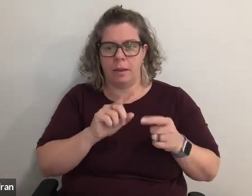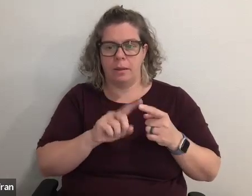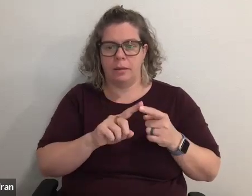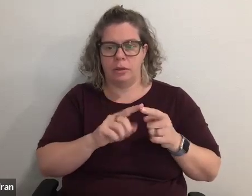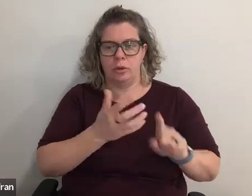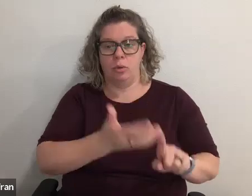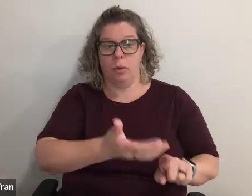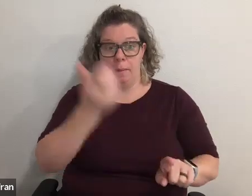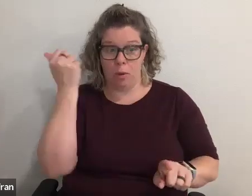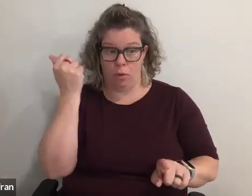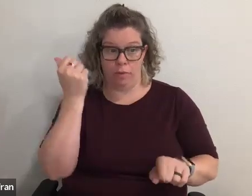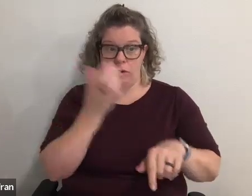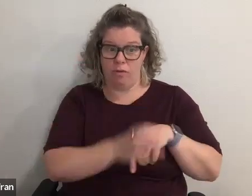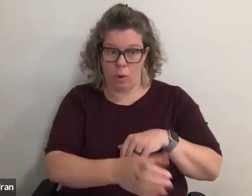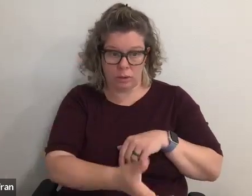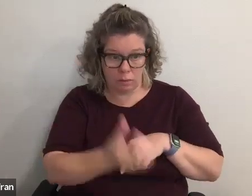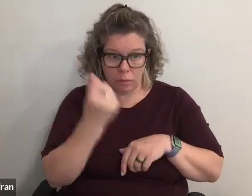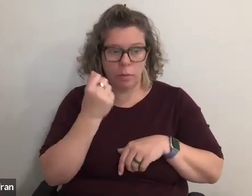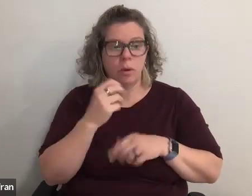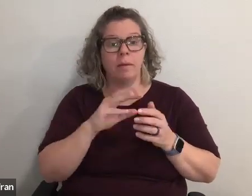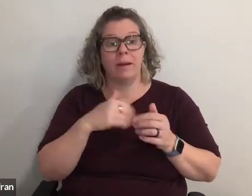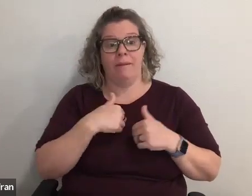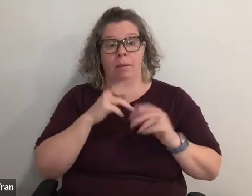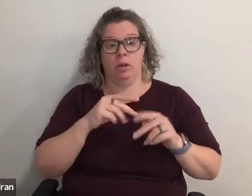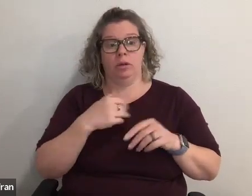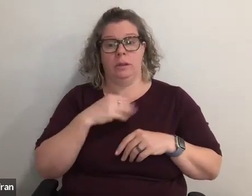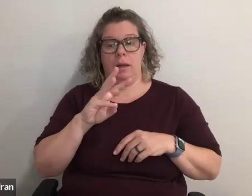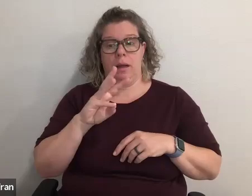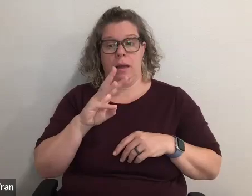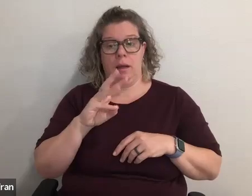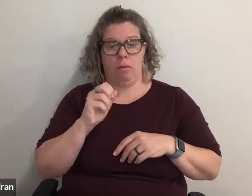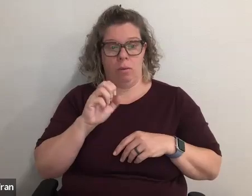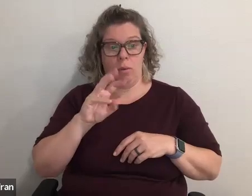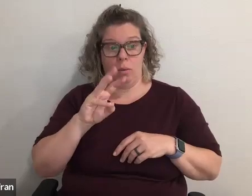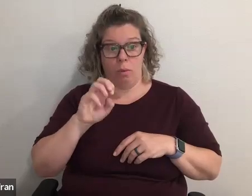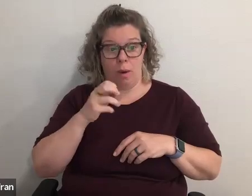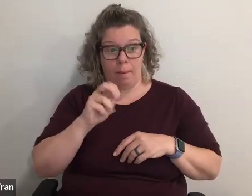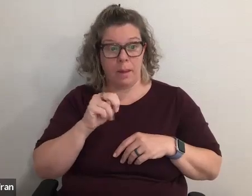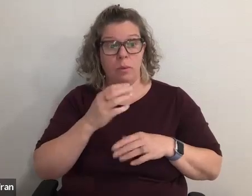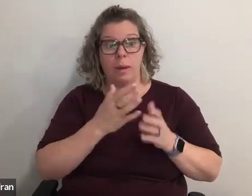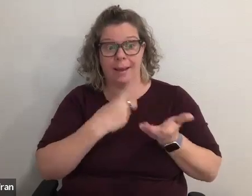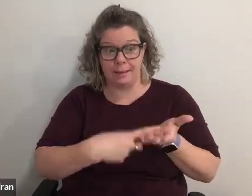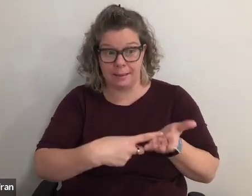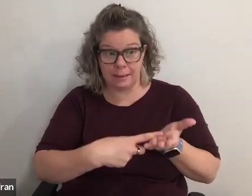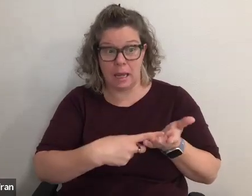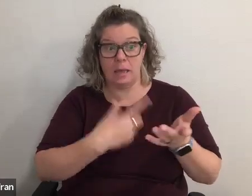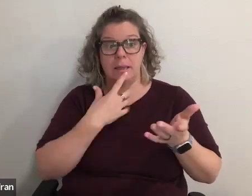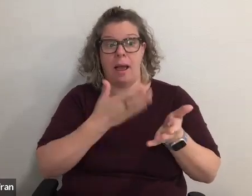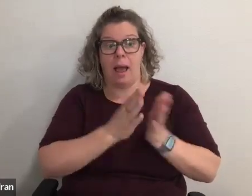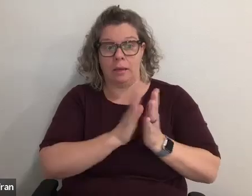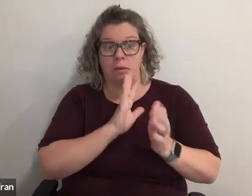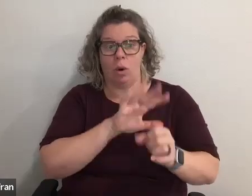remove something forcibly. So if somebody has a weapon, we can work with that person to secure that. But Brian did